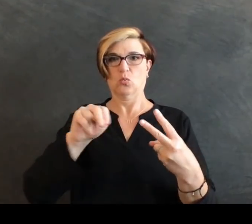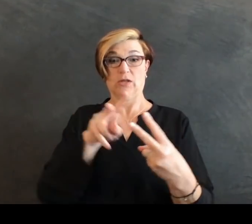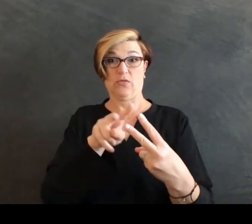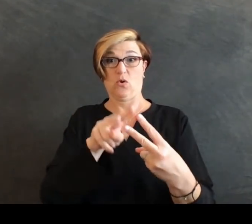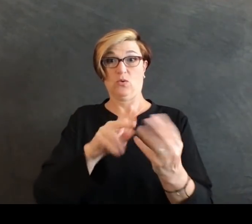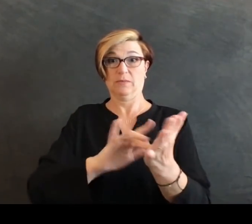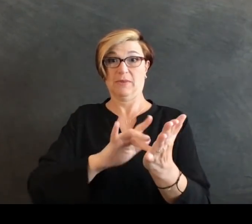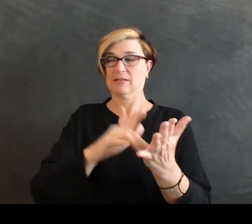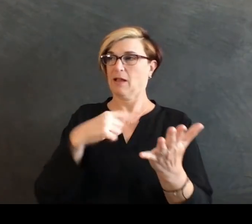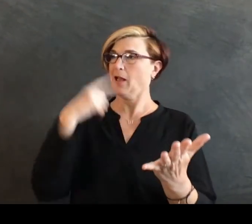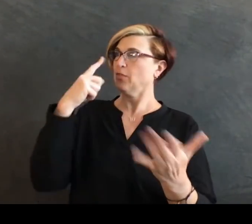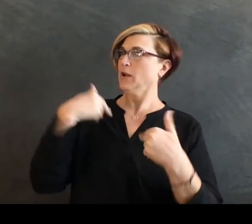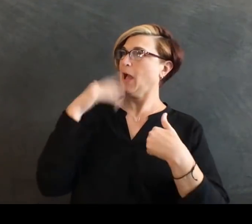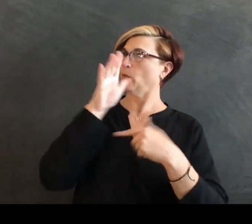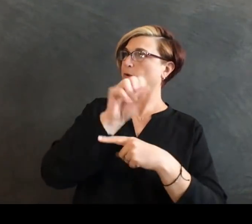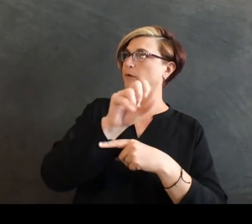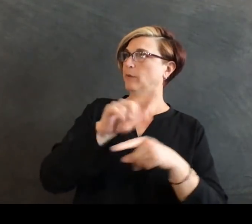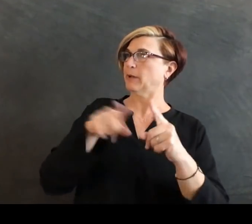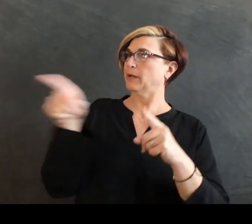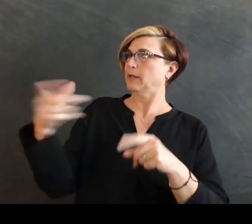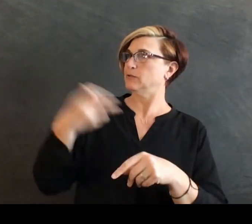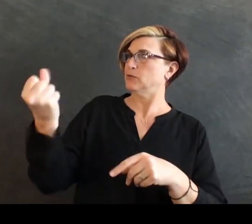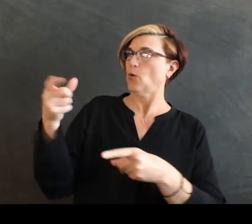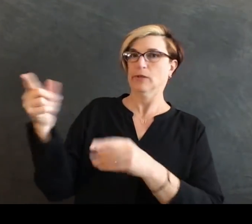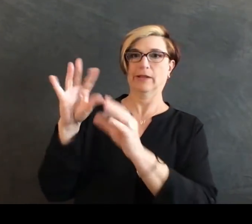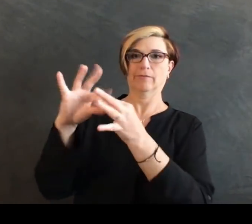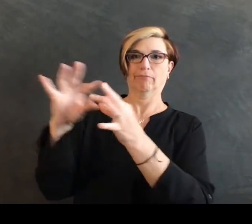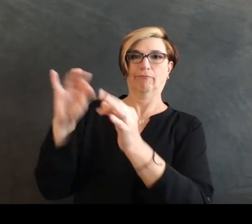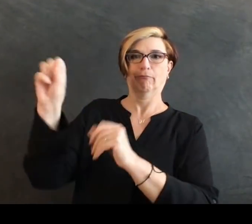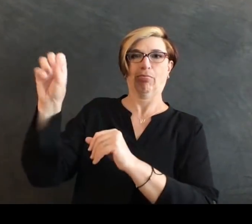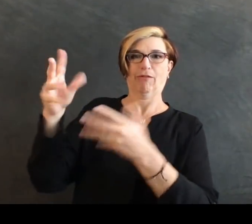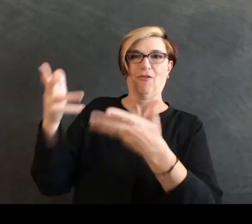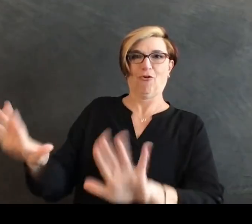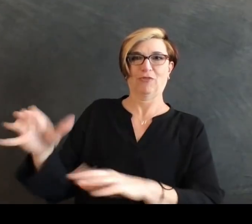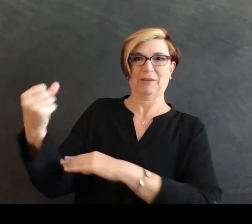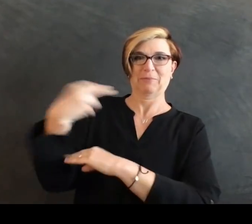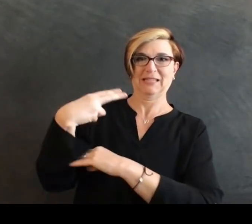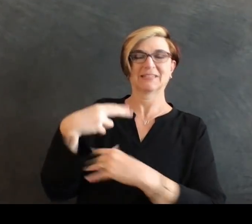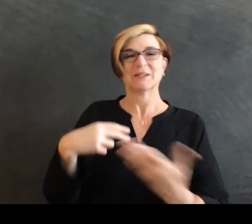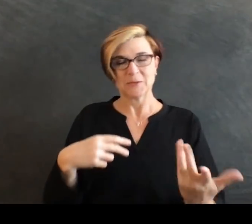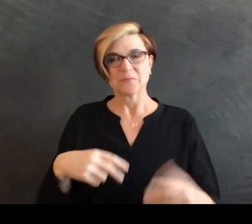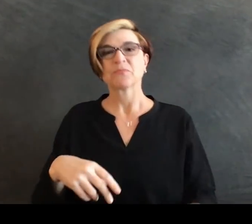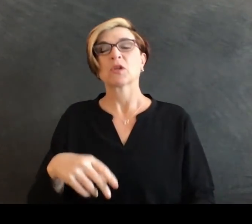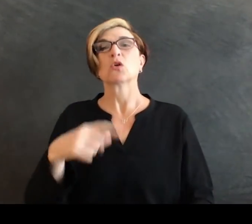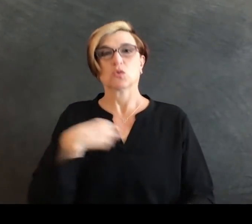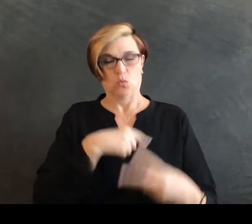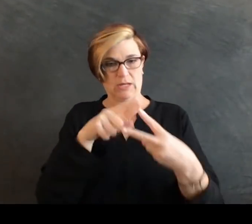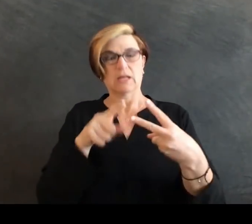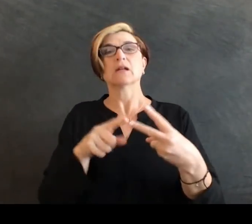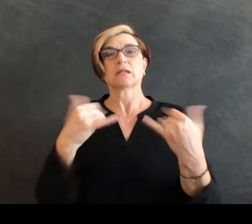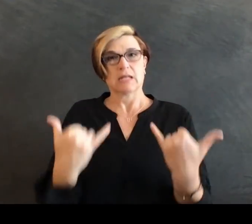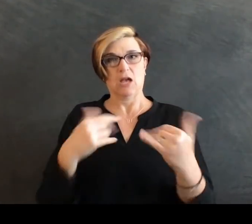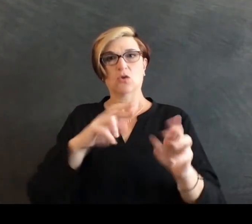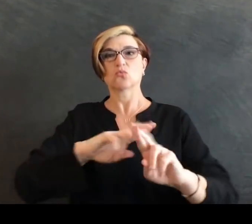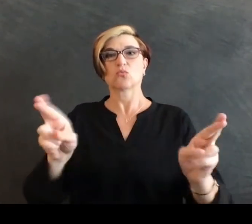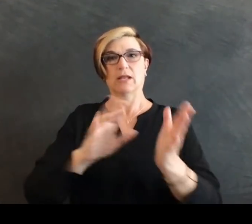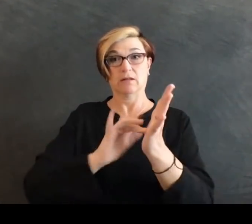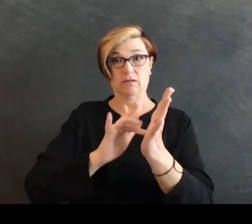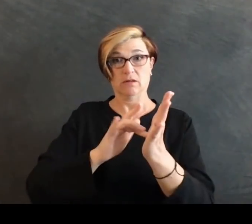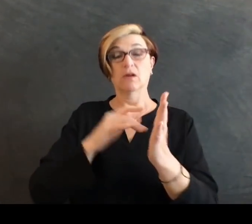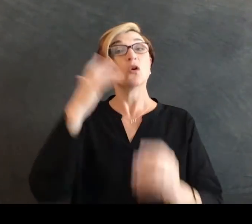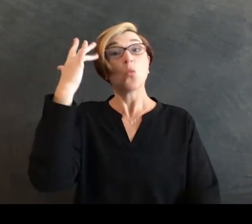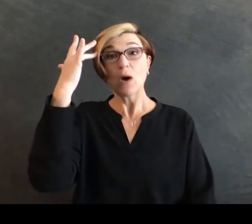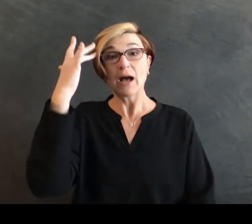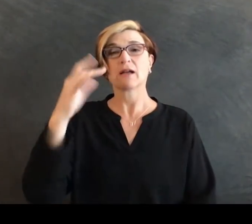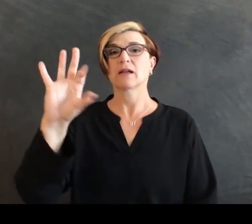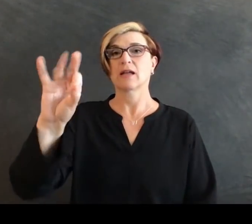with 1,100 people in New York, and it was only the fast approval by FDA that allowed us to do that. It was a